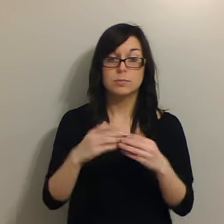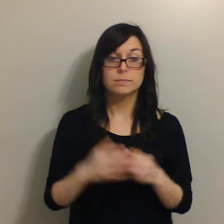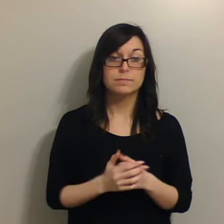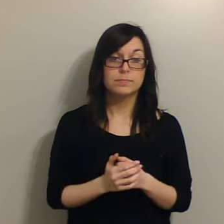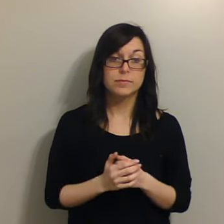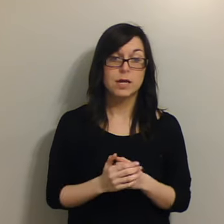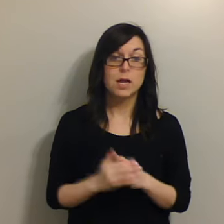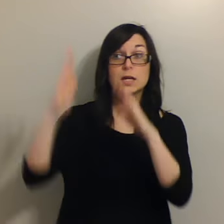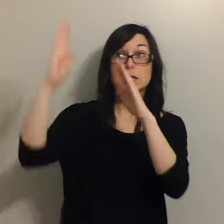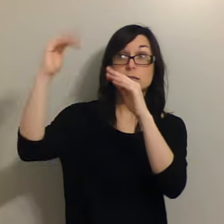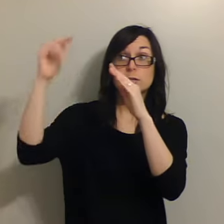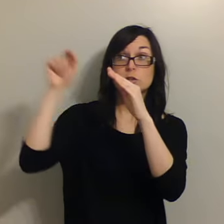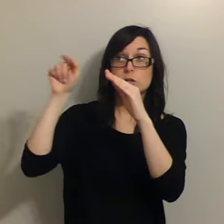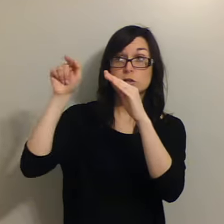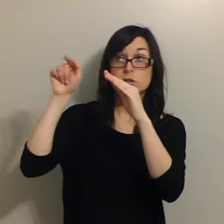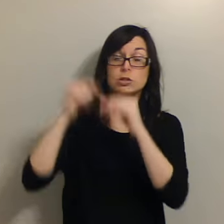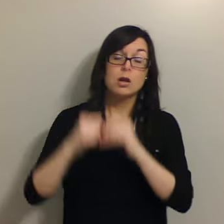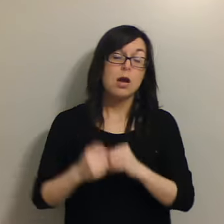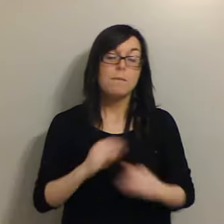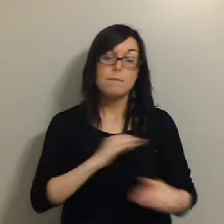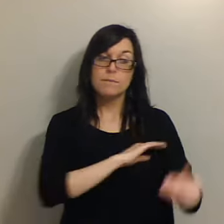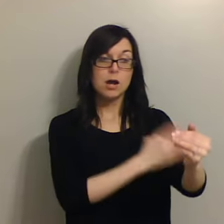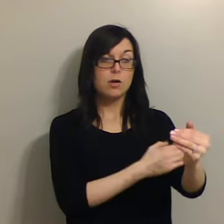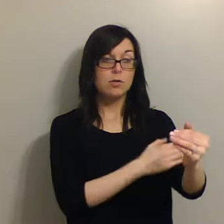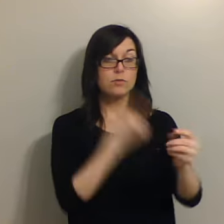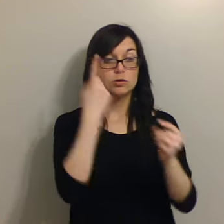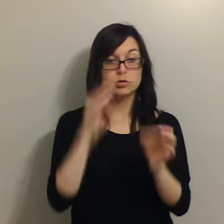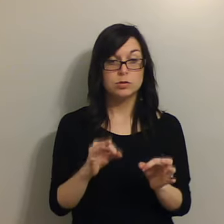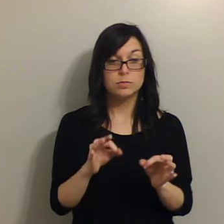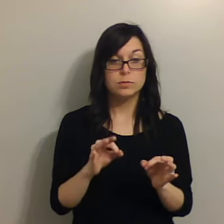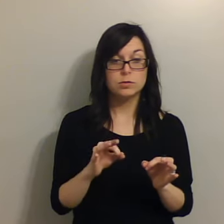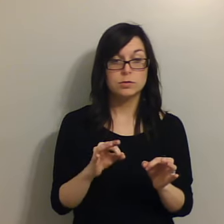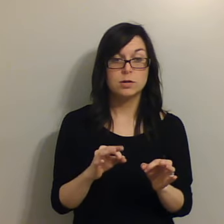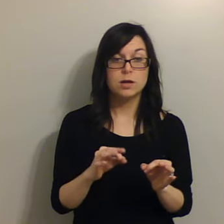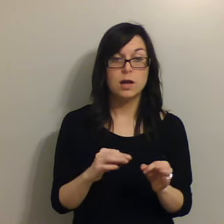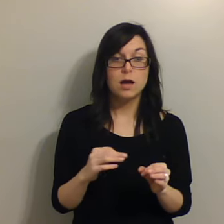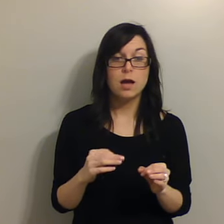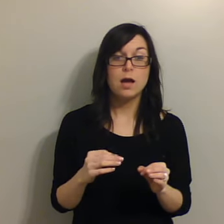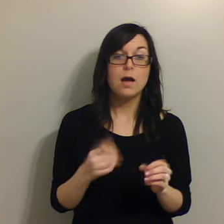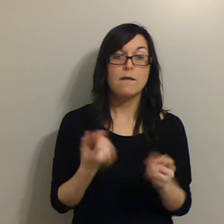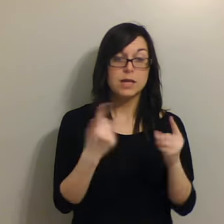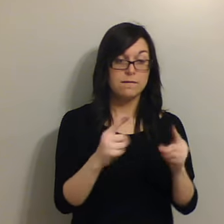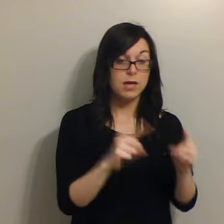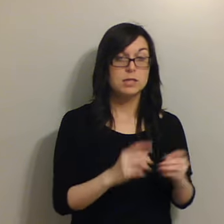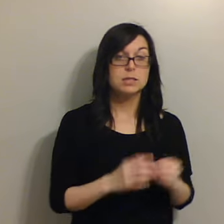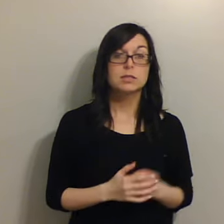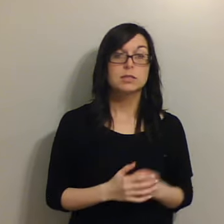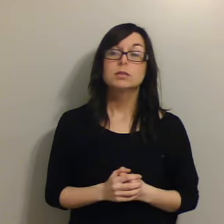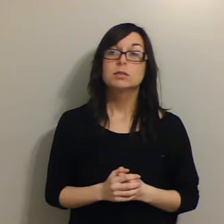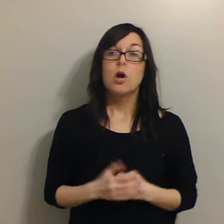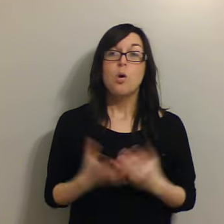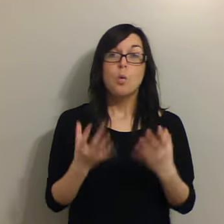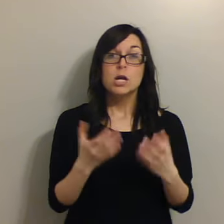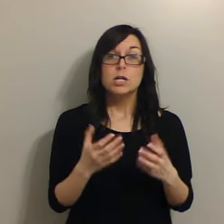determiner of events. I'd like to share a story with you about the young man who took the scholastic aptitude test,